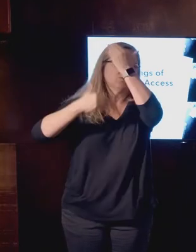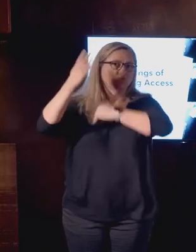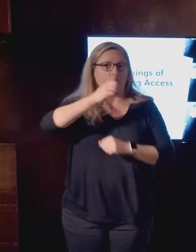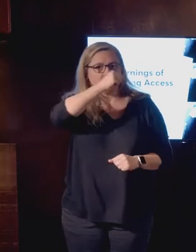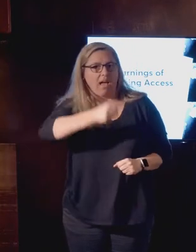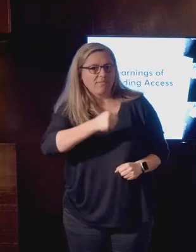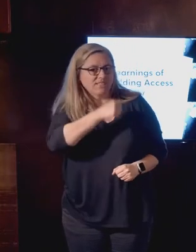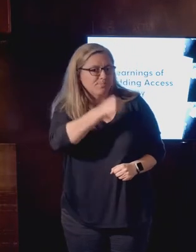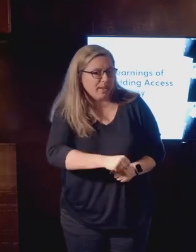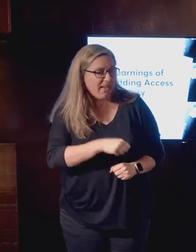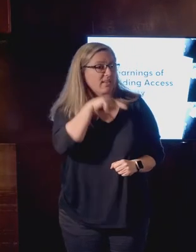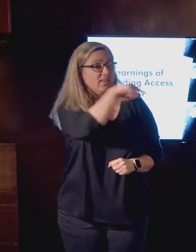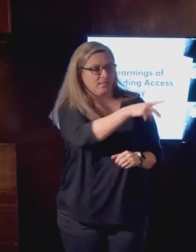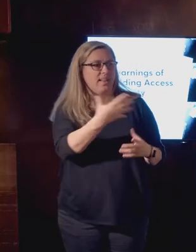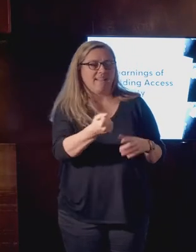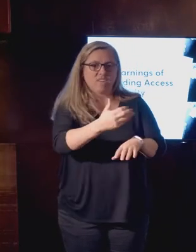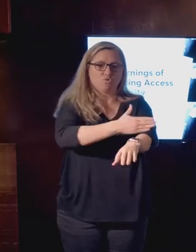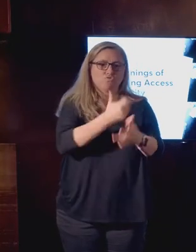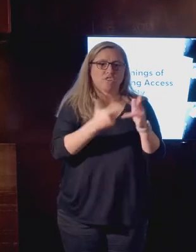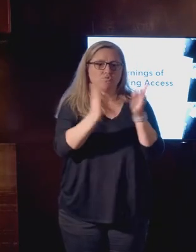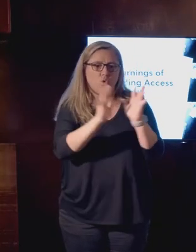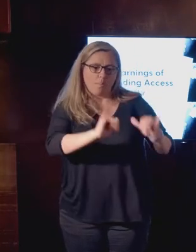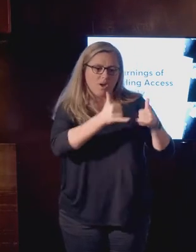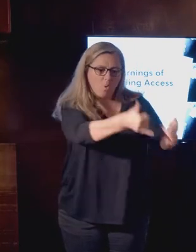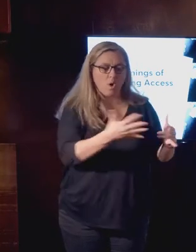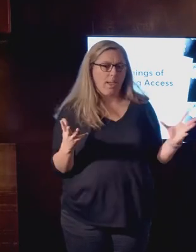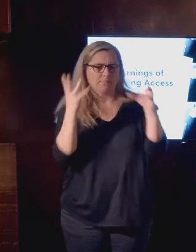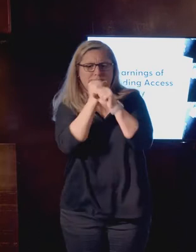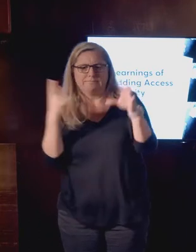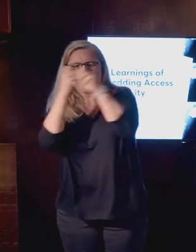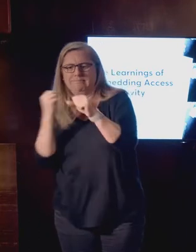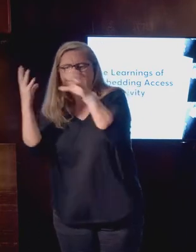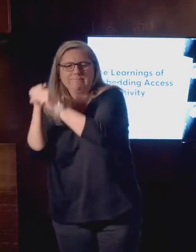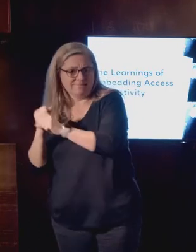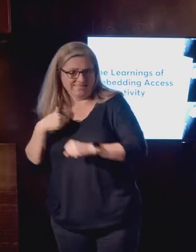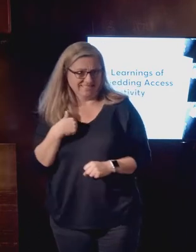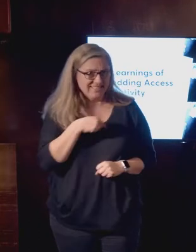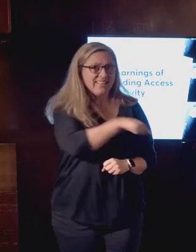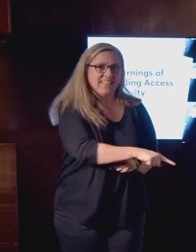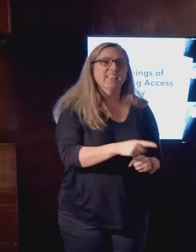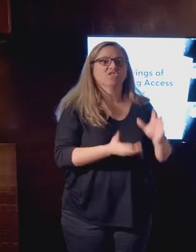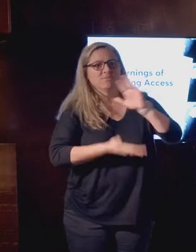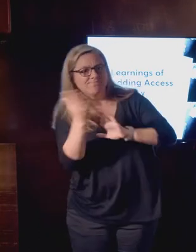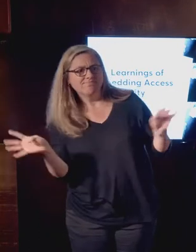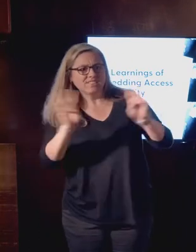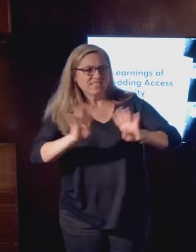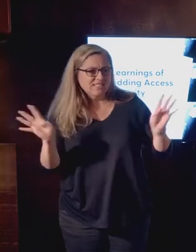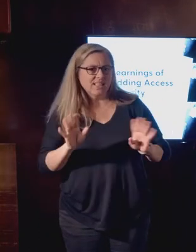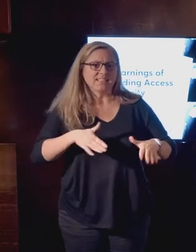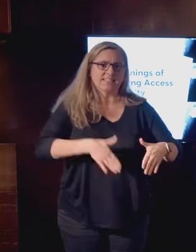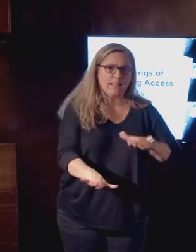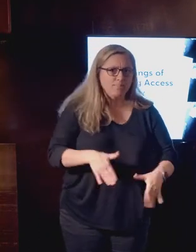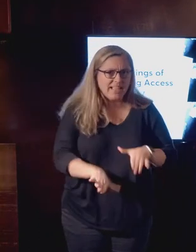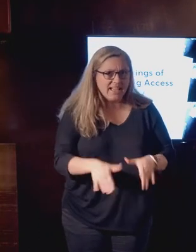and she's been nominated for a Green Room Award. I'm paraphrasing now. She's even run away with the circus as a tap dancing,